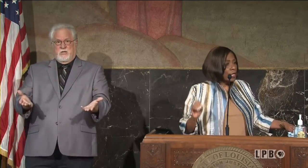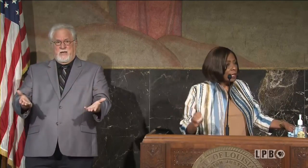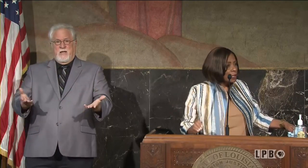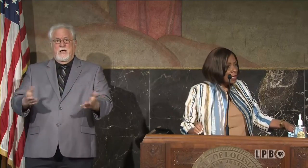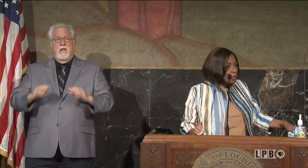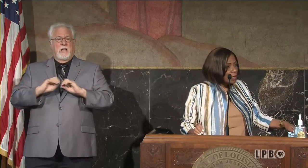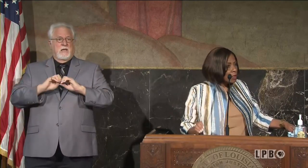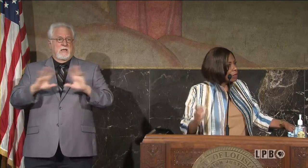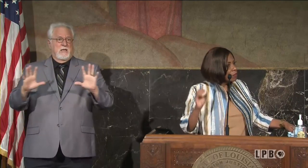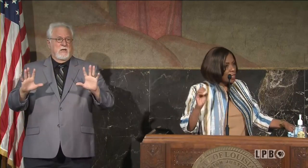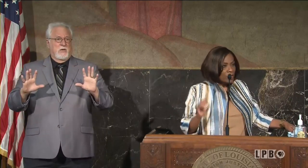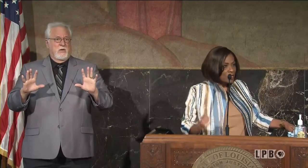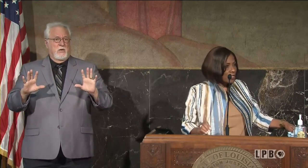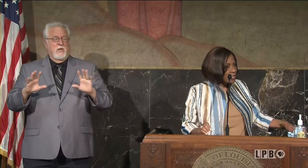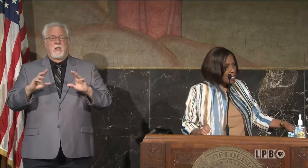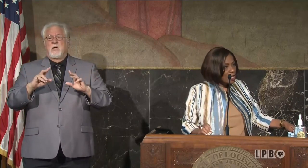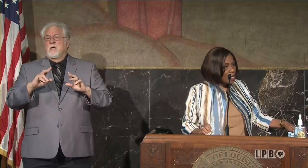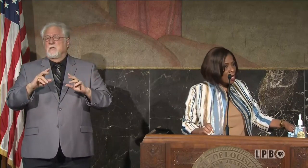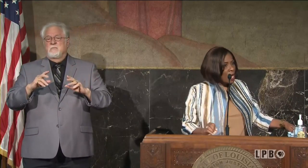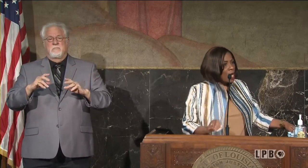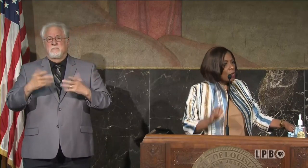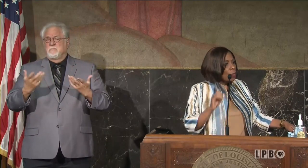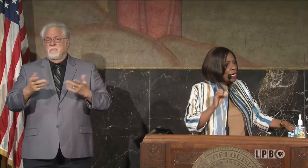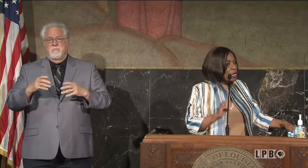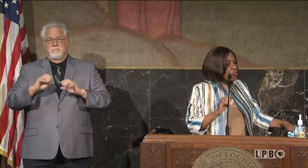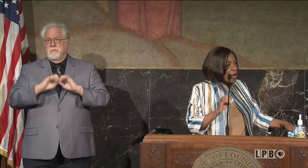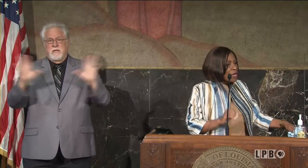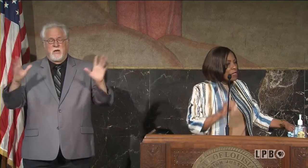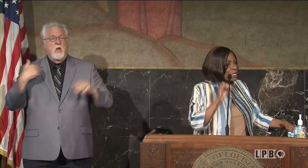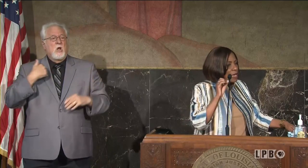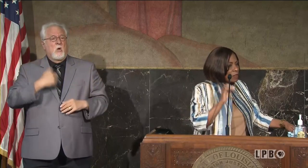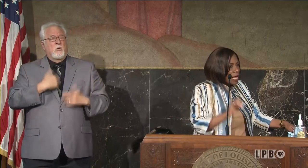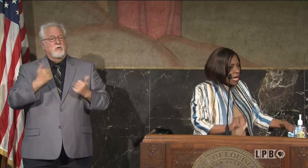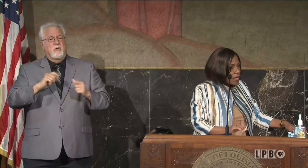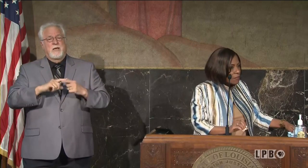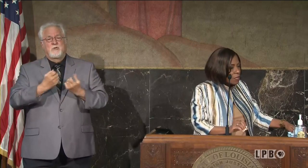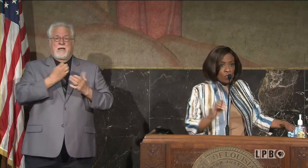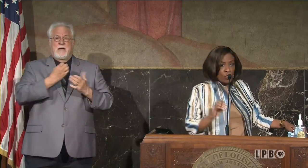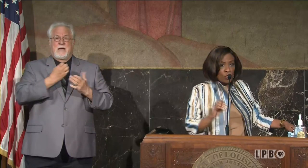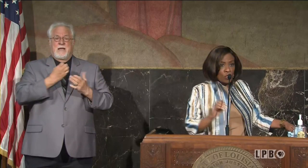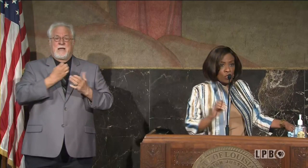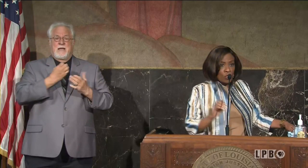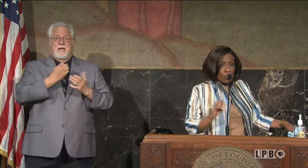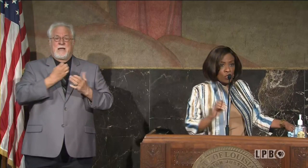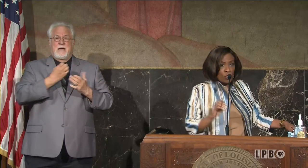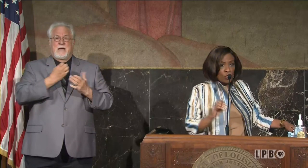is very clear, very distinct. We are trying to save lives,